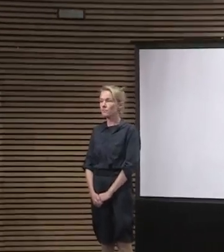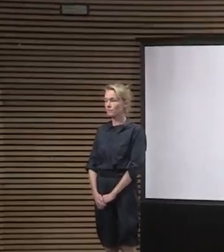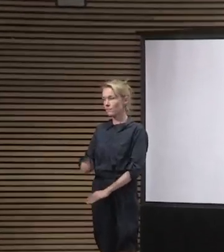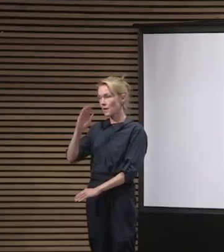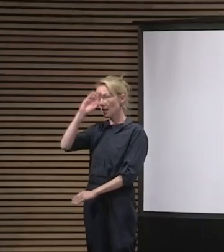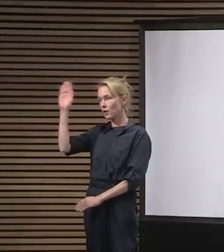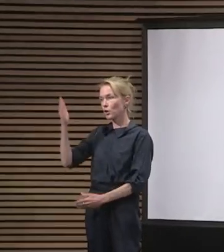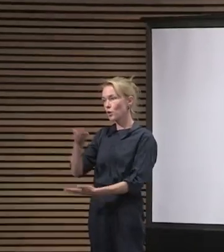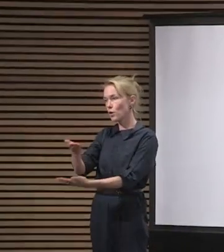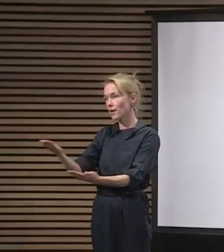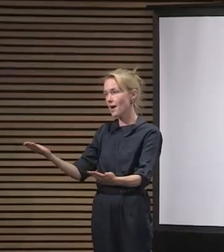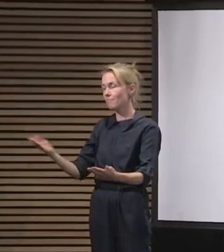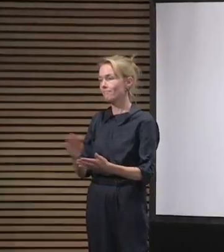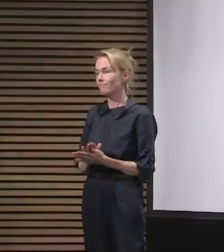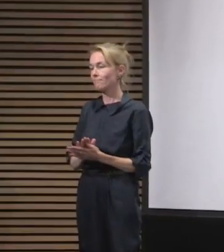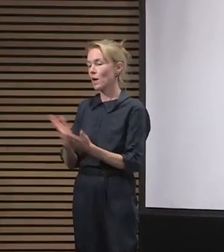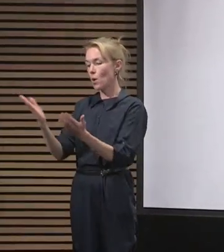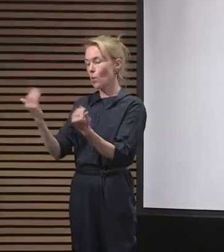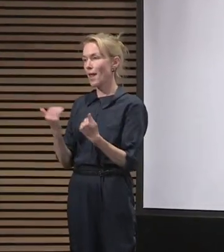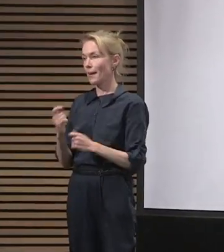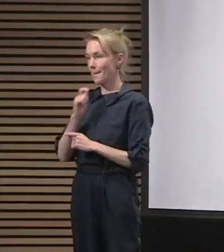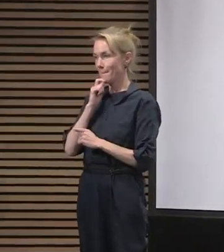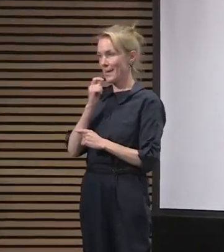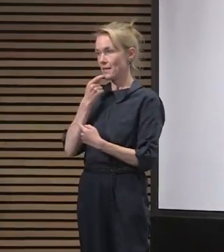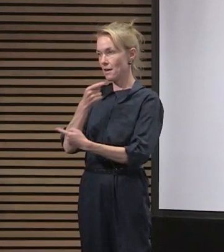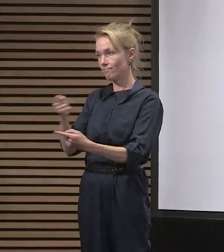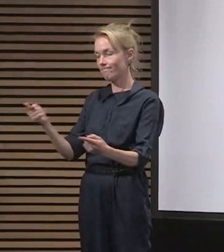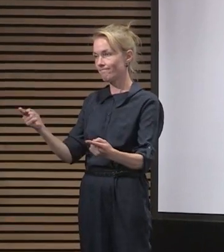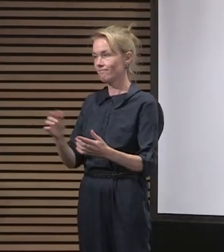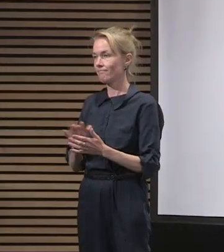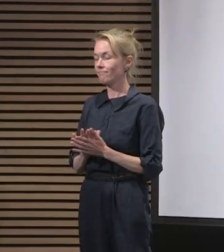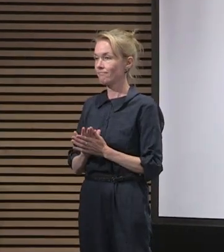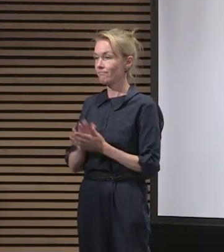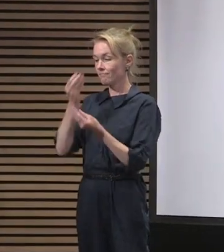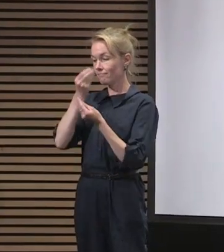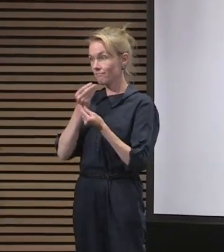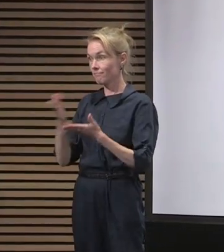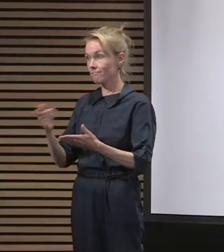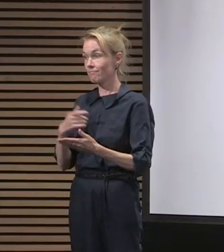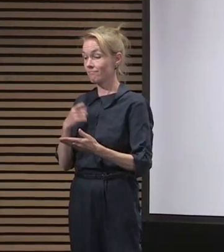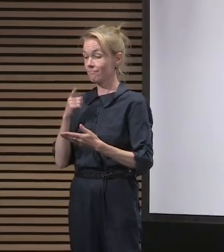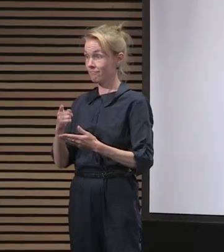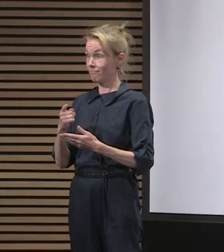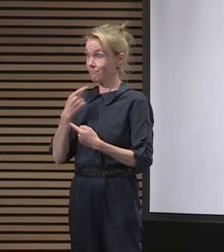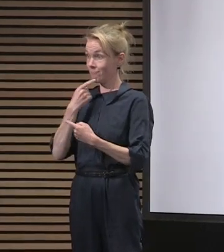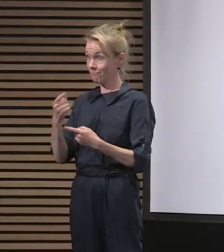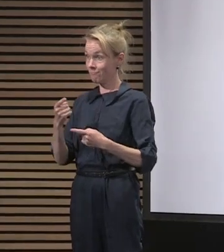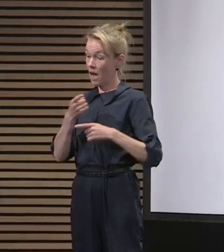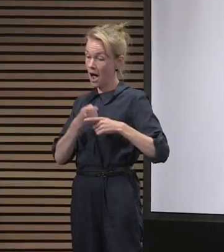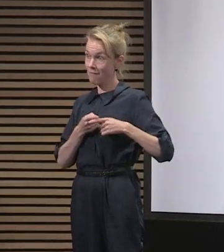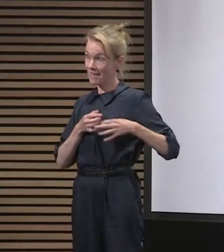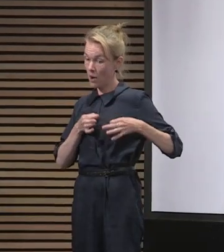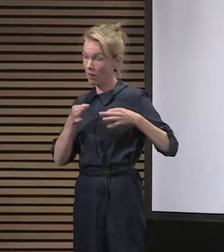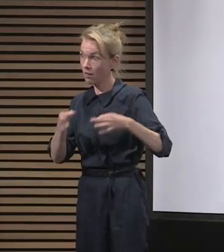Kia ora koutou katoa. Welcome to this afternoon's briefing, and the reason why the briefing has been delayed by half an hour today is